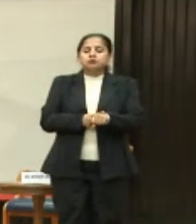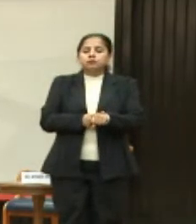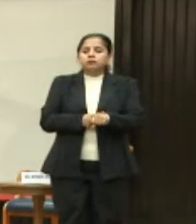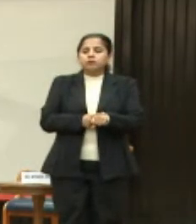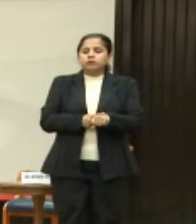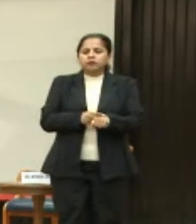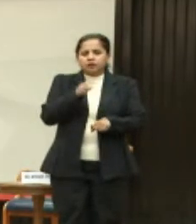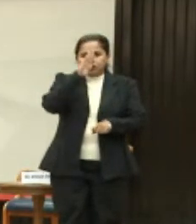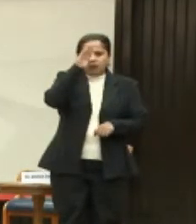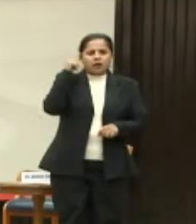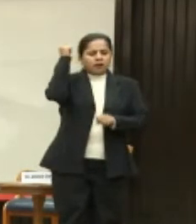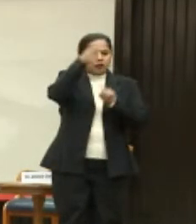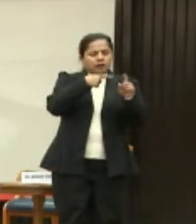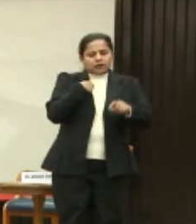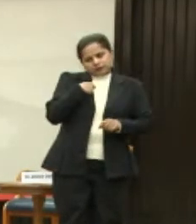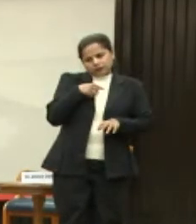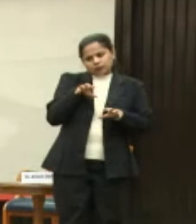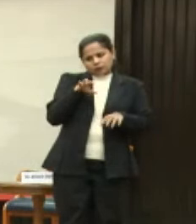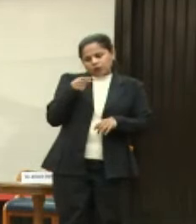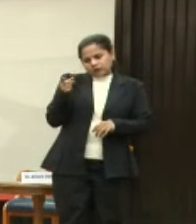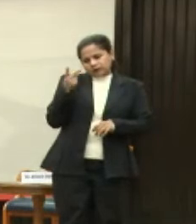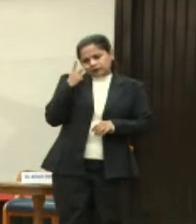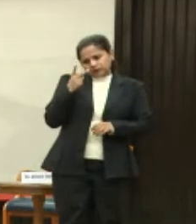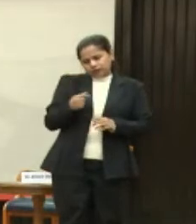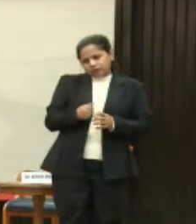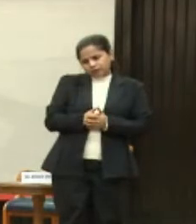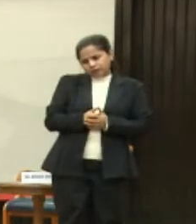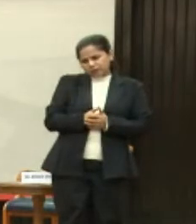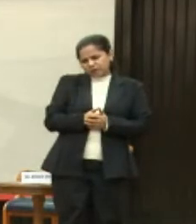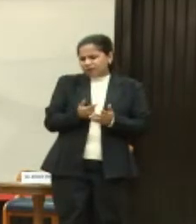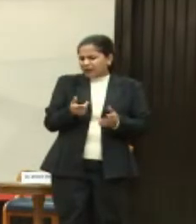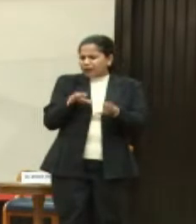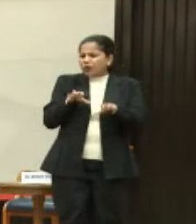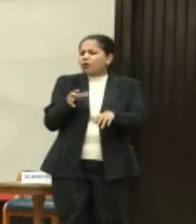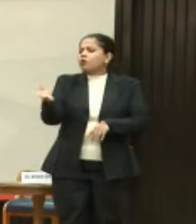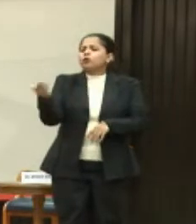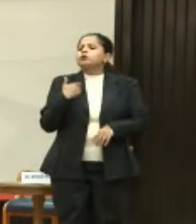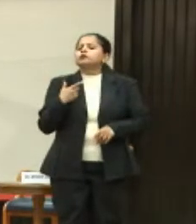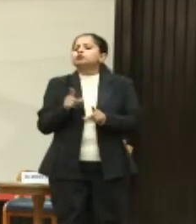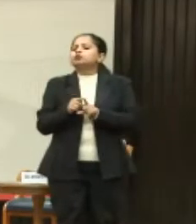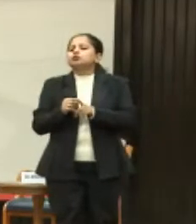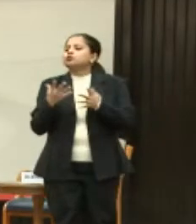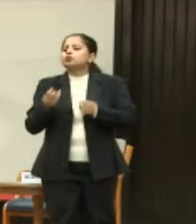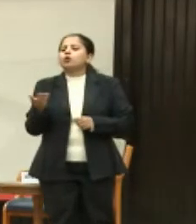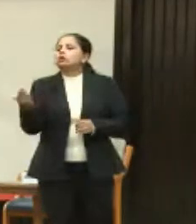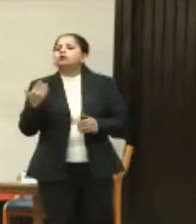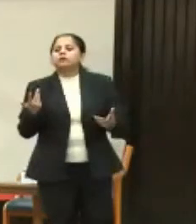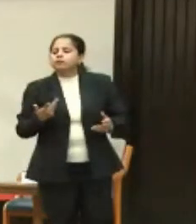So King Rama looks at the dog and says, all right, dog, you tell me what I should do with him.